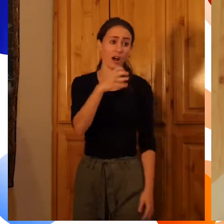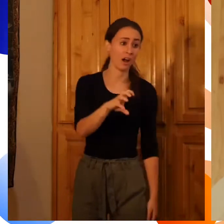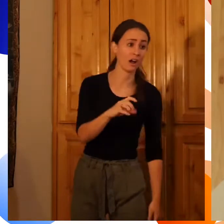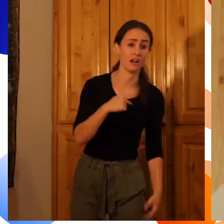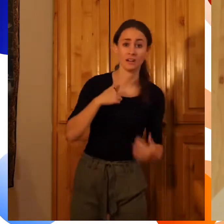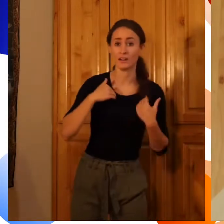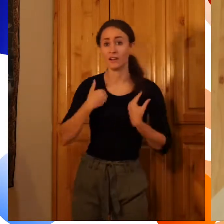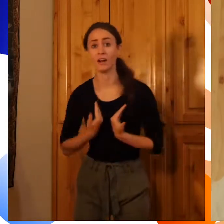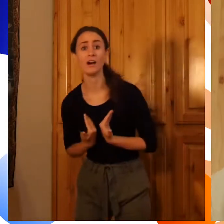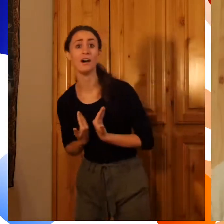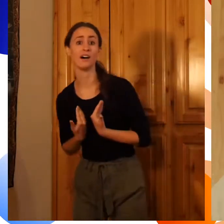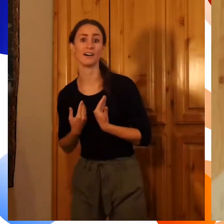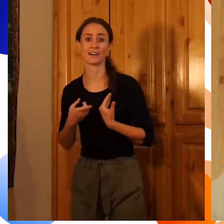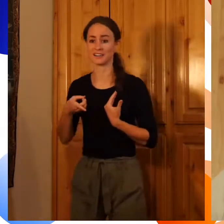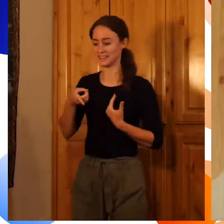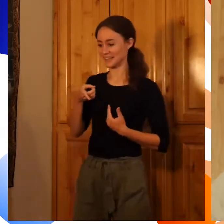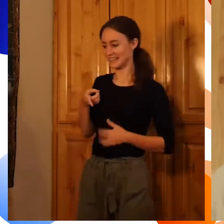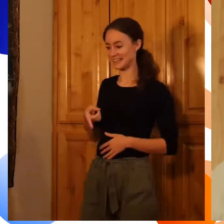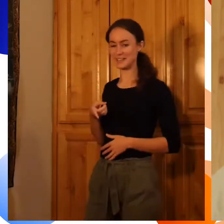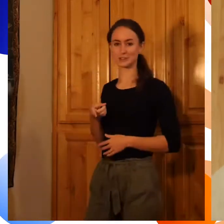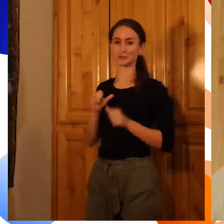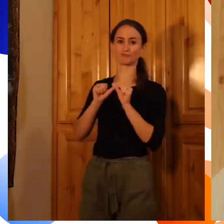bacon sizzling in the pan.